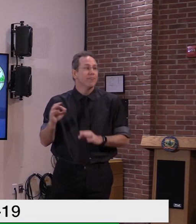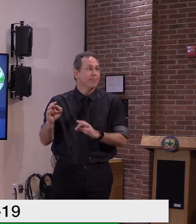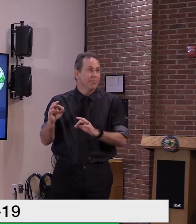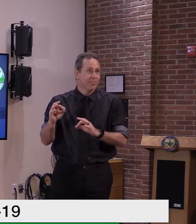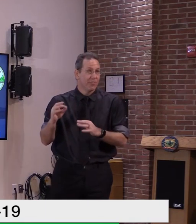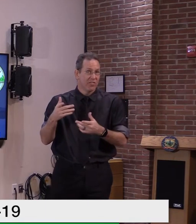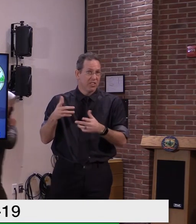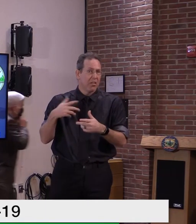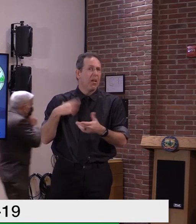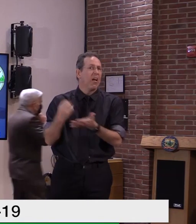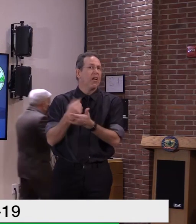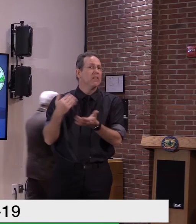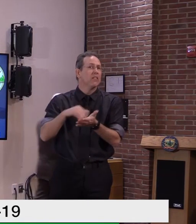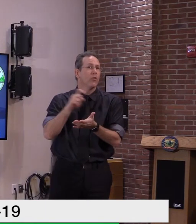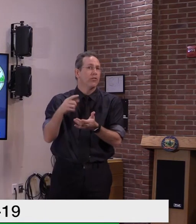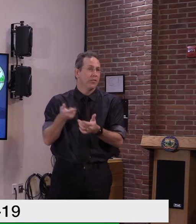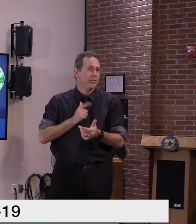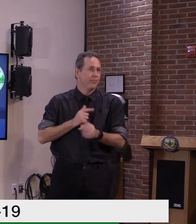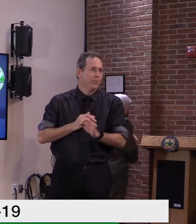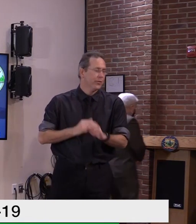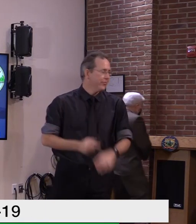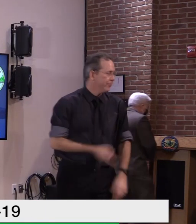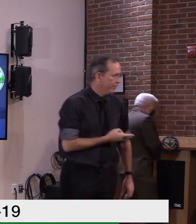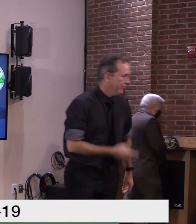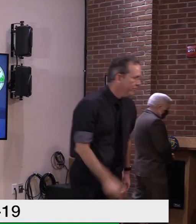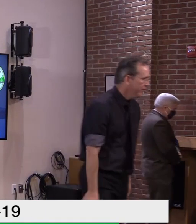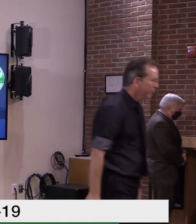Ann Wallace Allen, VT Digger.